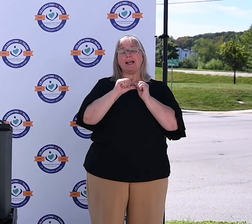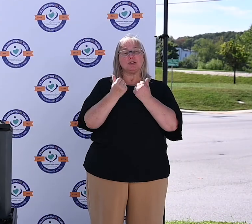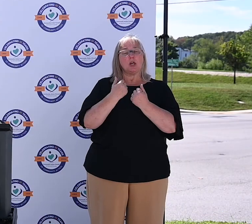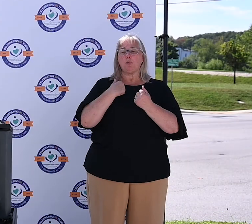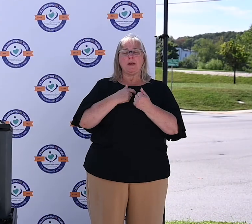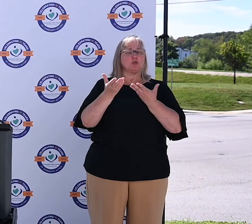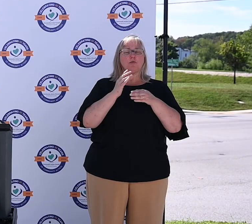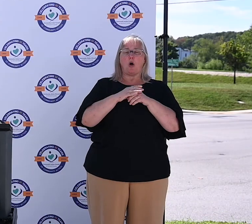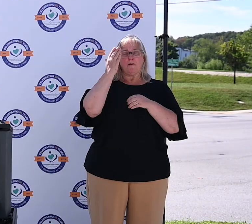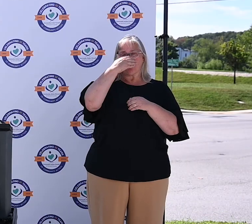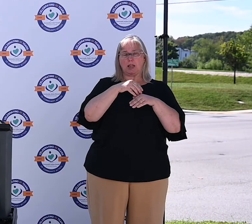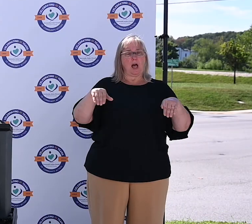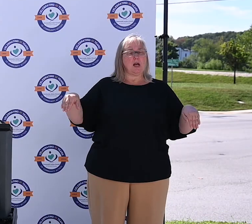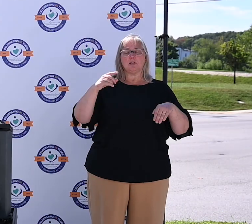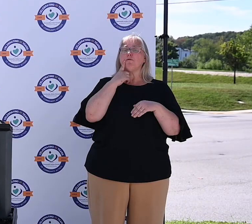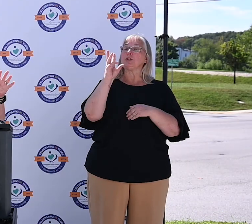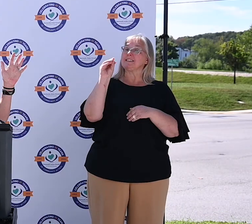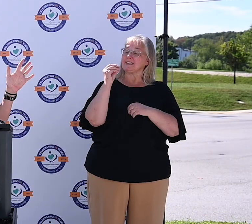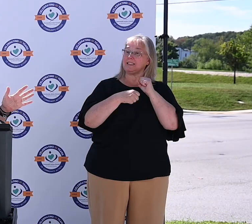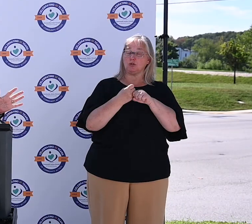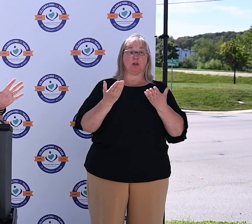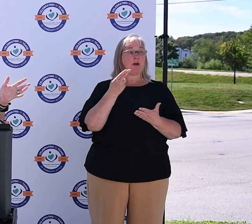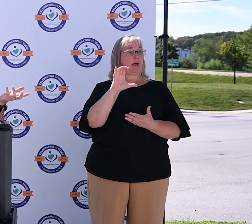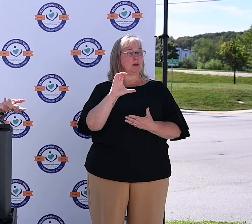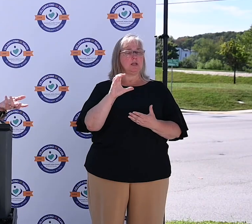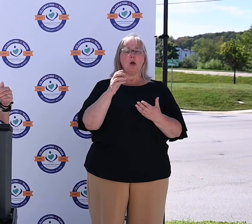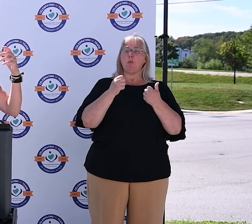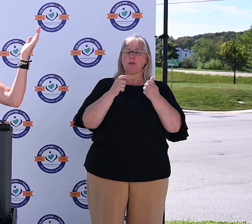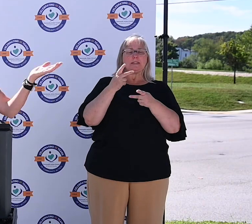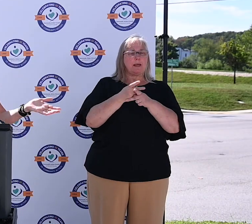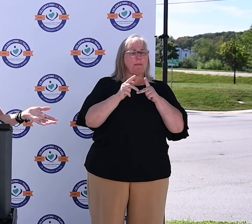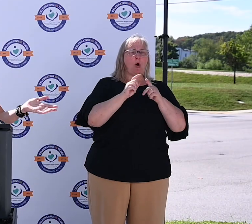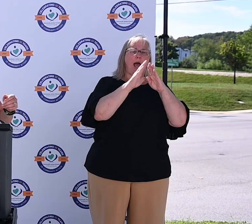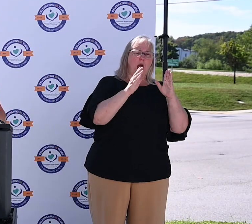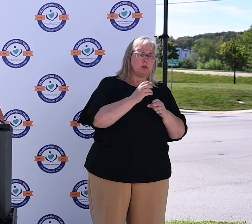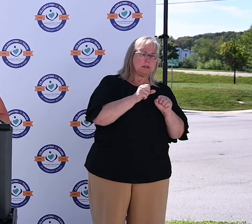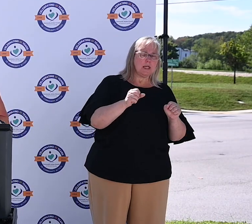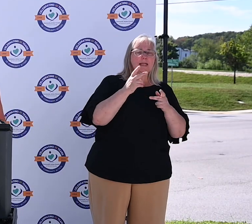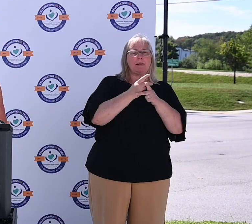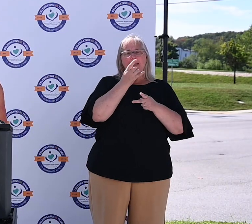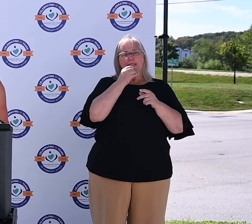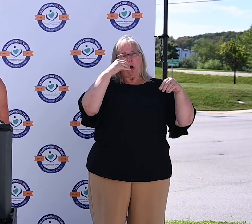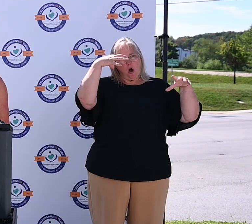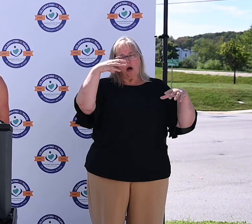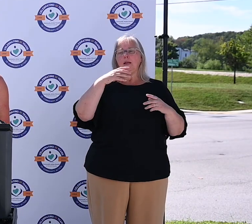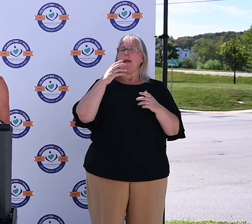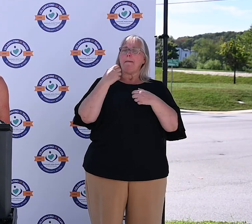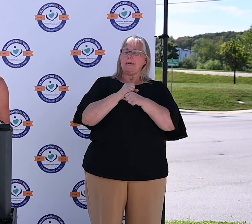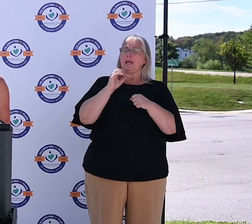front lines for 60 years in Howard County, whether it's keeping people housed, keeping their lights on, making their homes